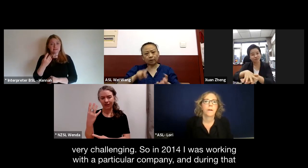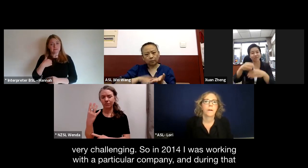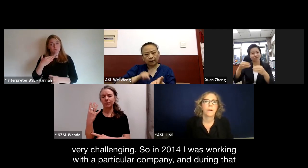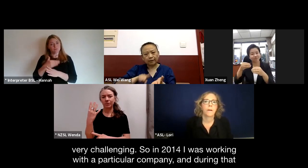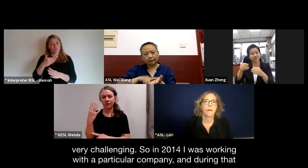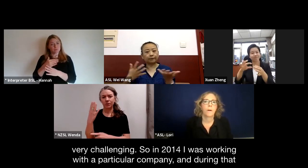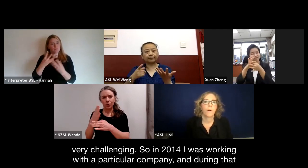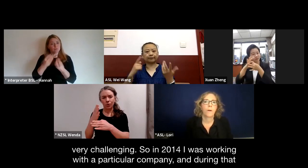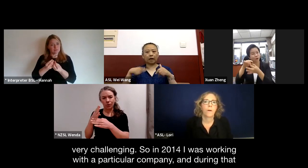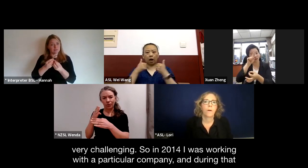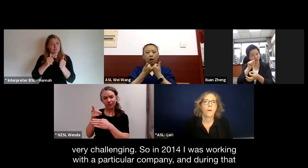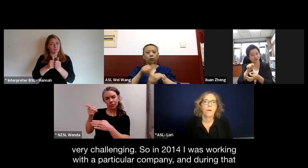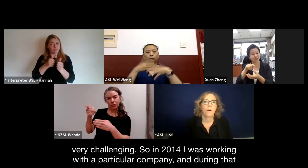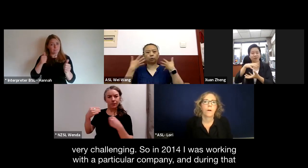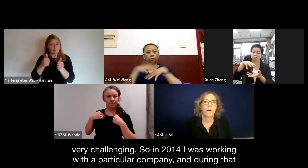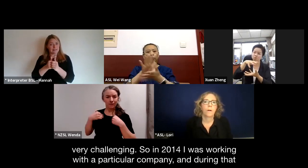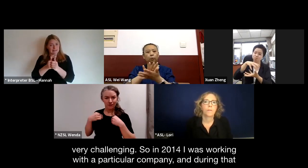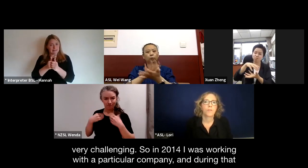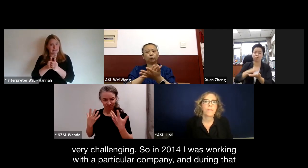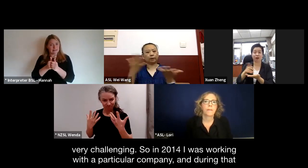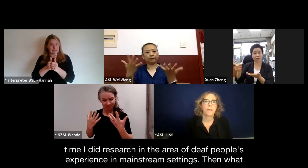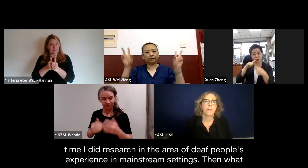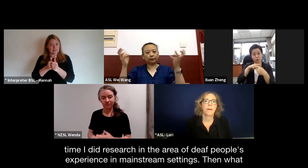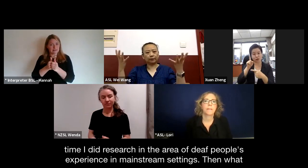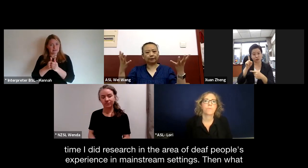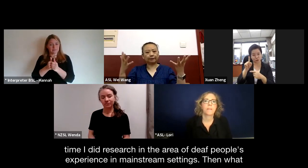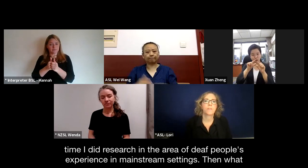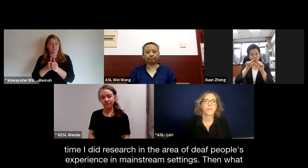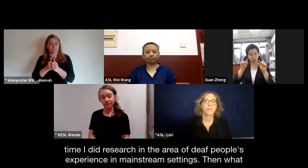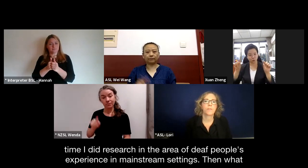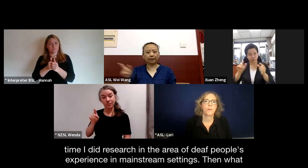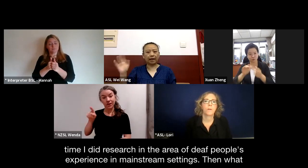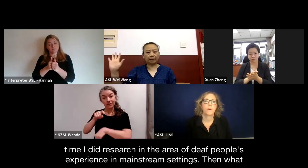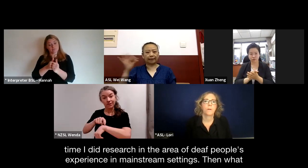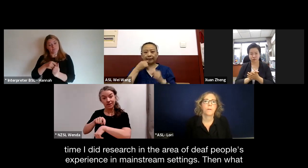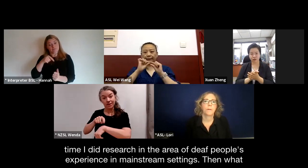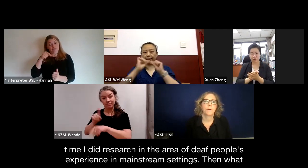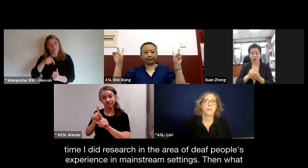during that time, I did research